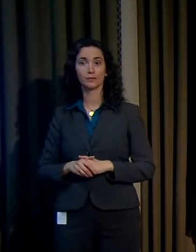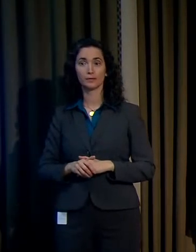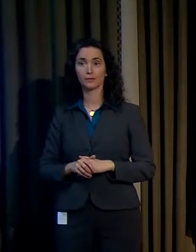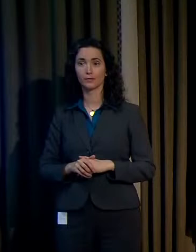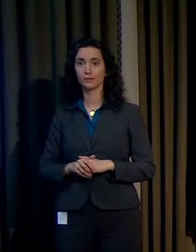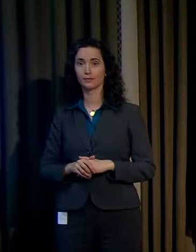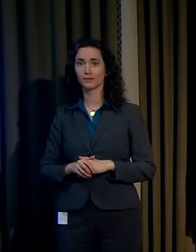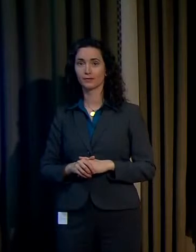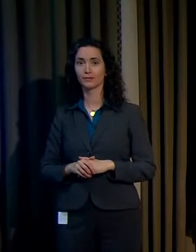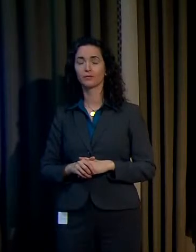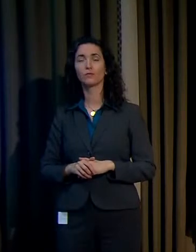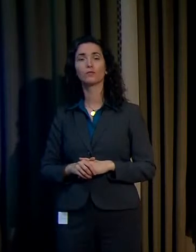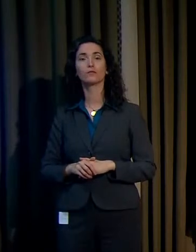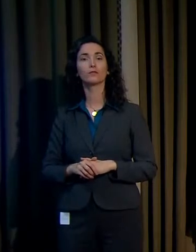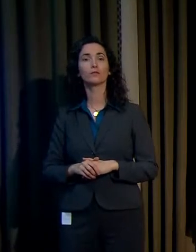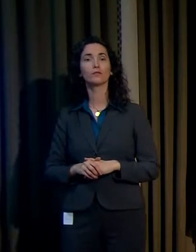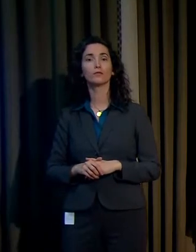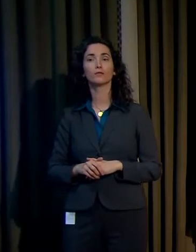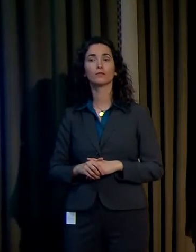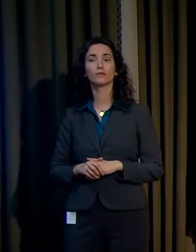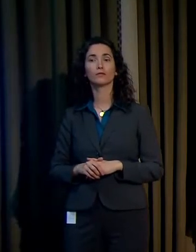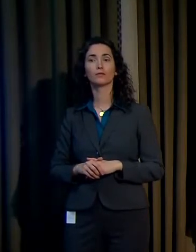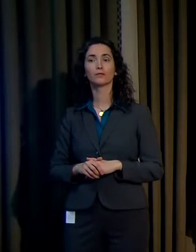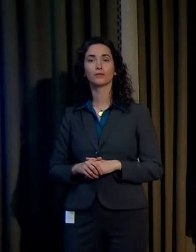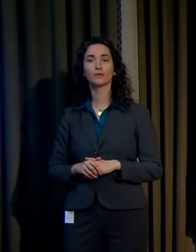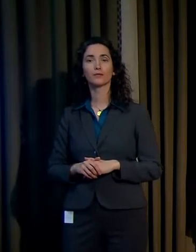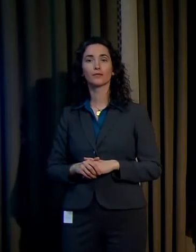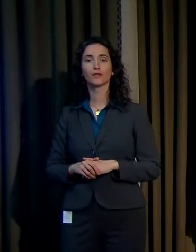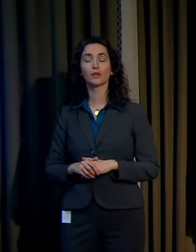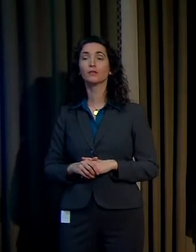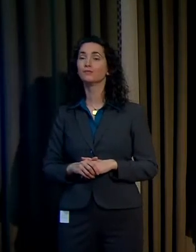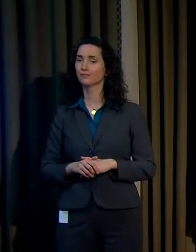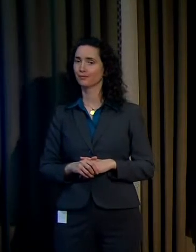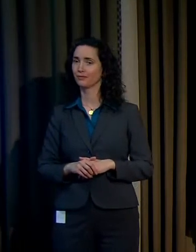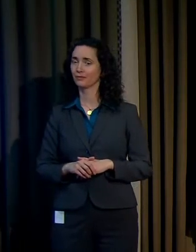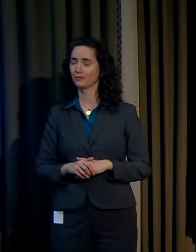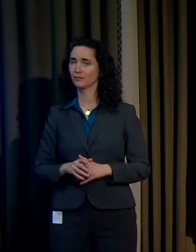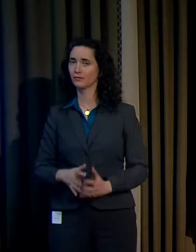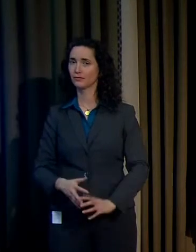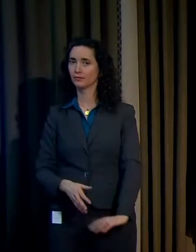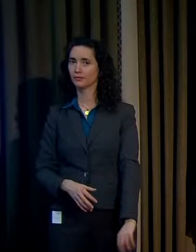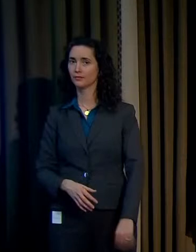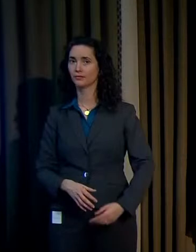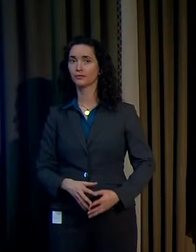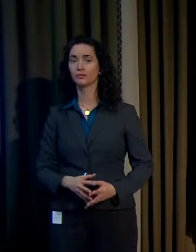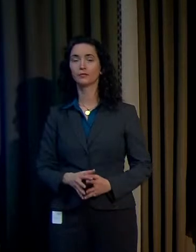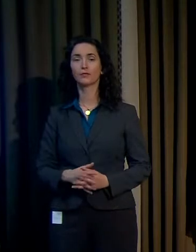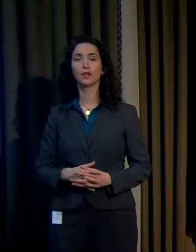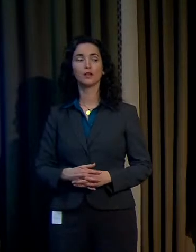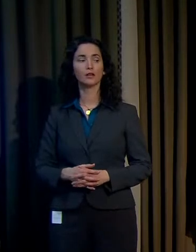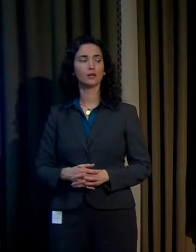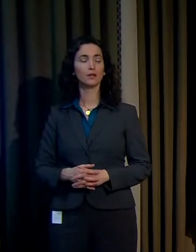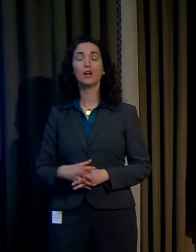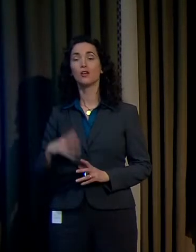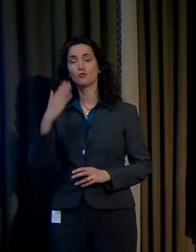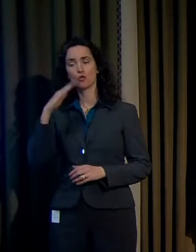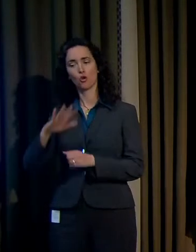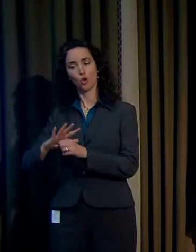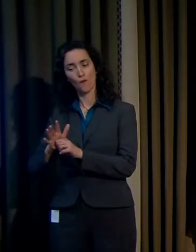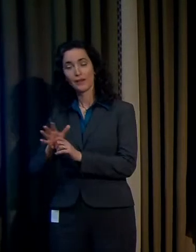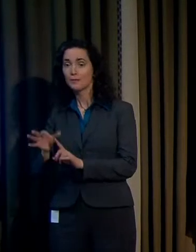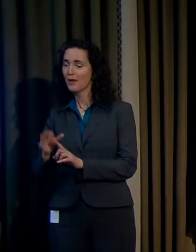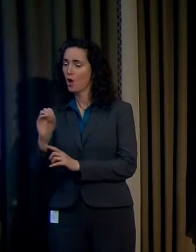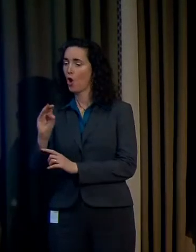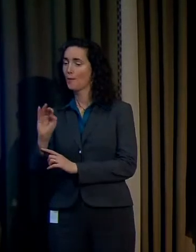Again, with COVID, and particularly with Omicron, on average it's mild, but you don't know what type